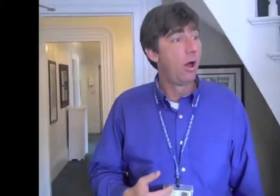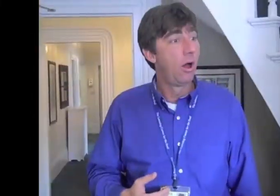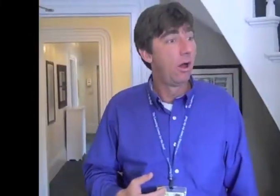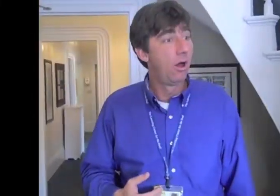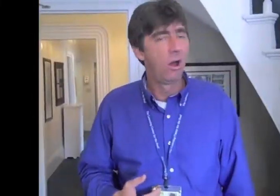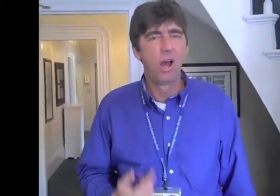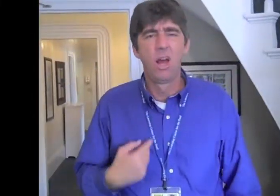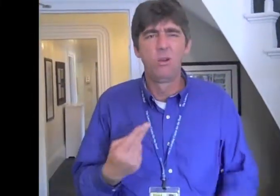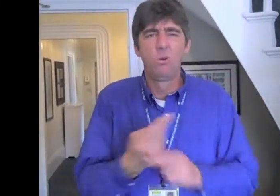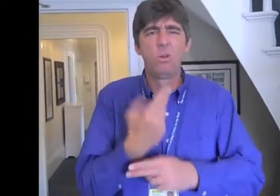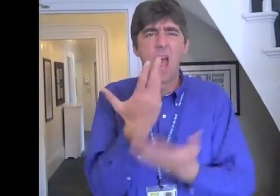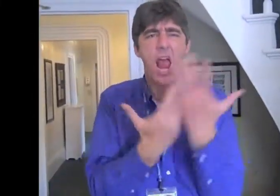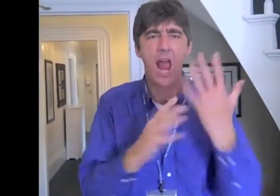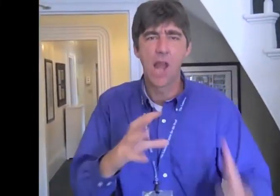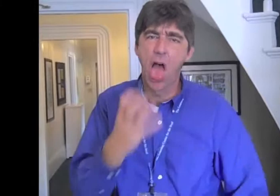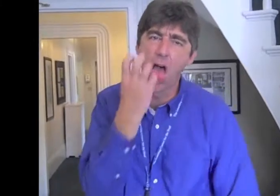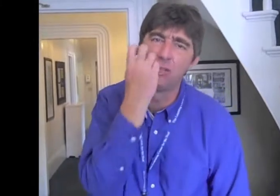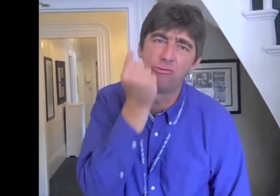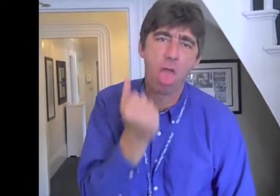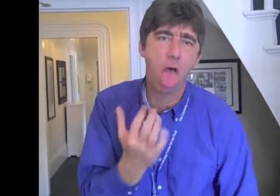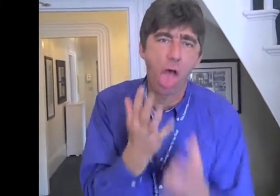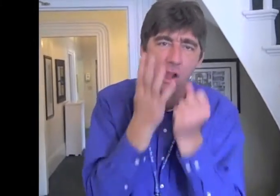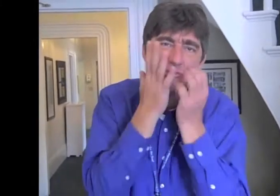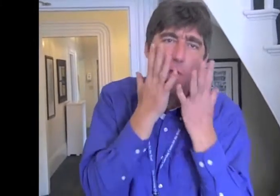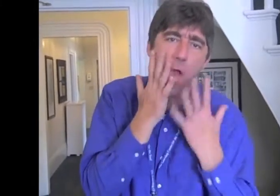Oh! I use my hands. That's it.